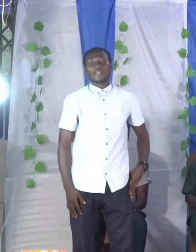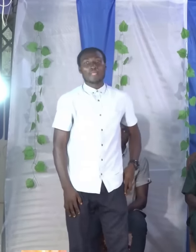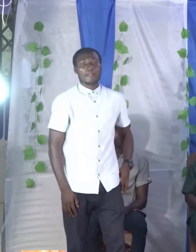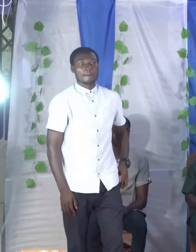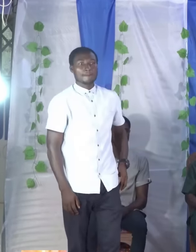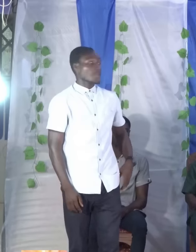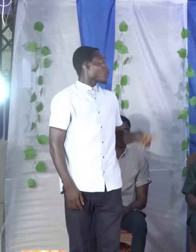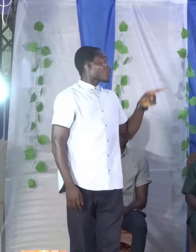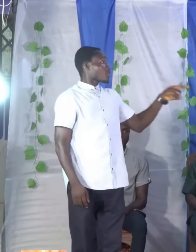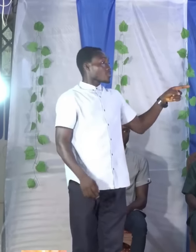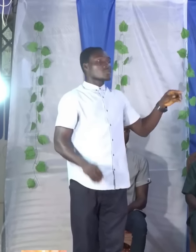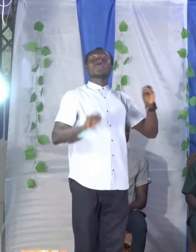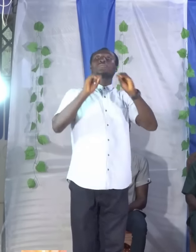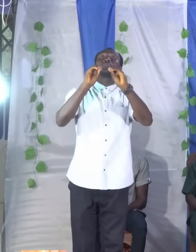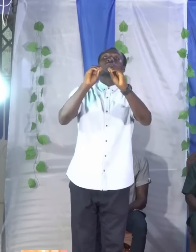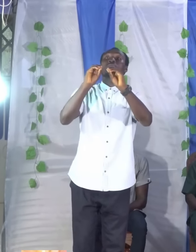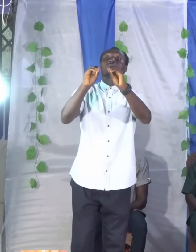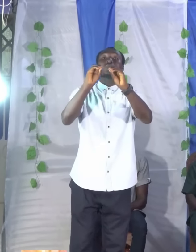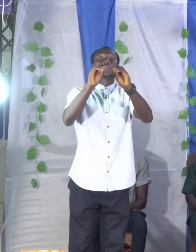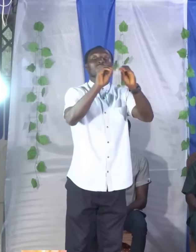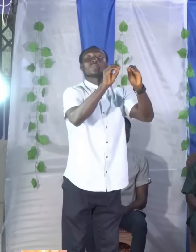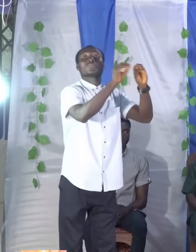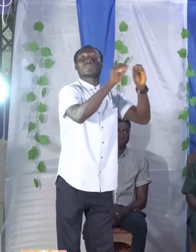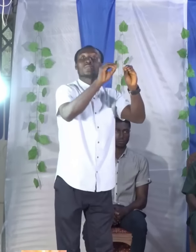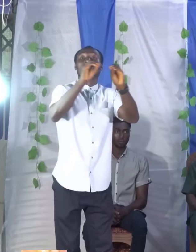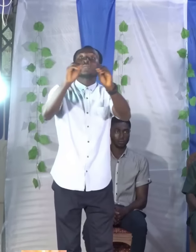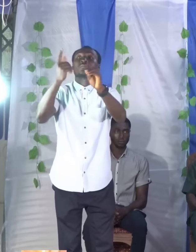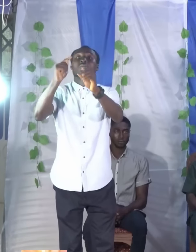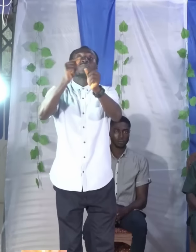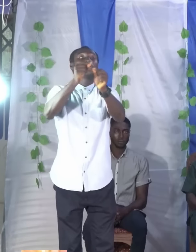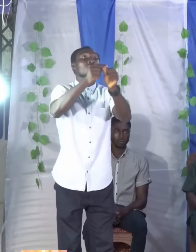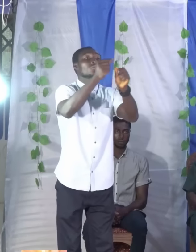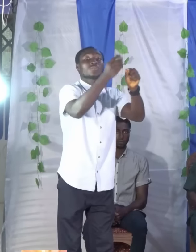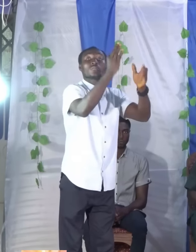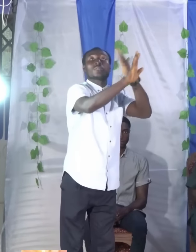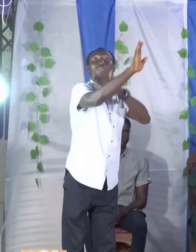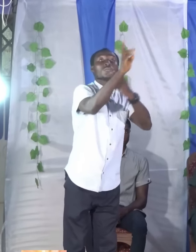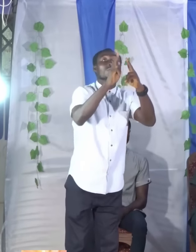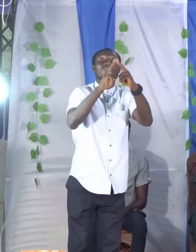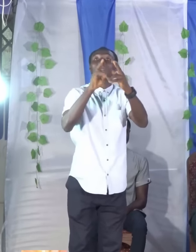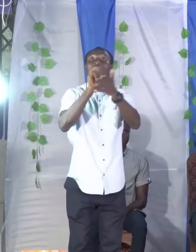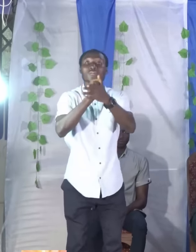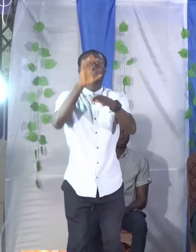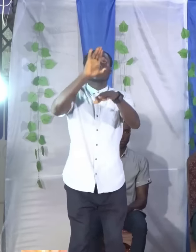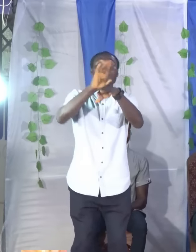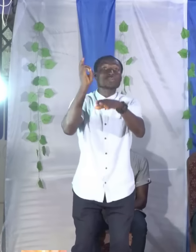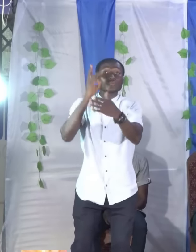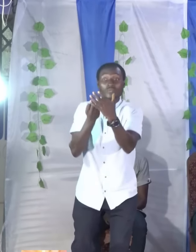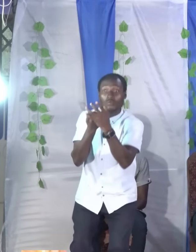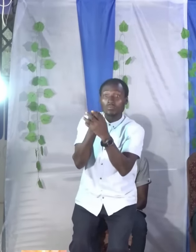me ye missionary me ye bibi ebe ma aso no din atumi ayeden akosoro and I